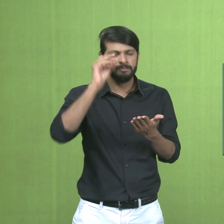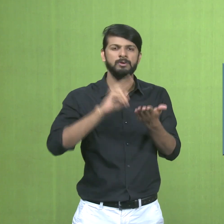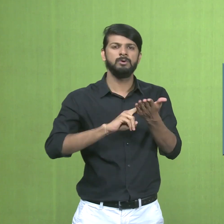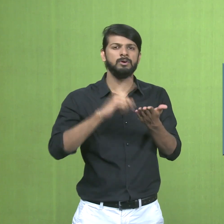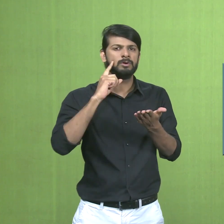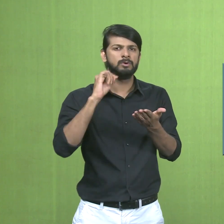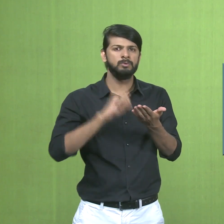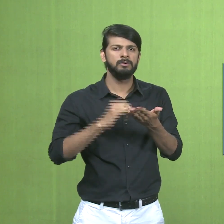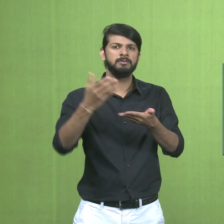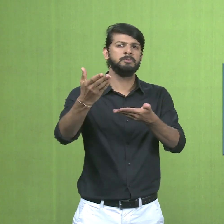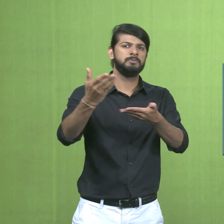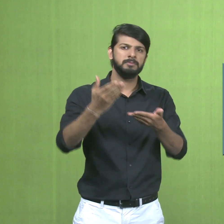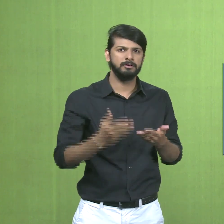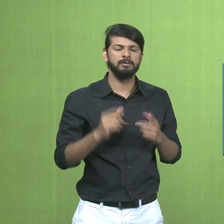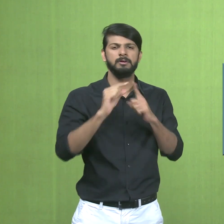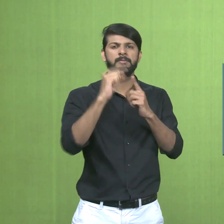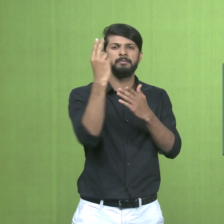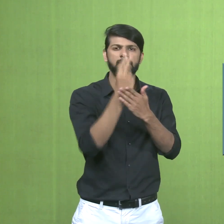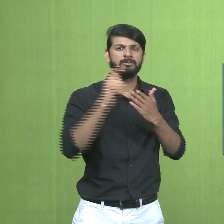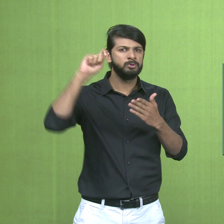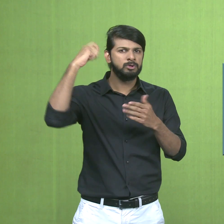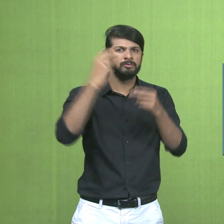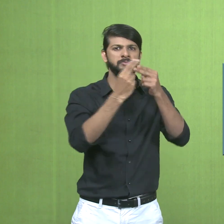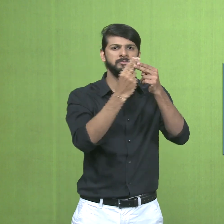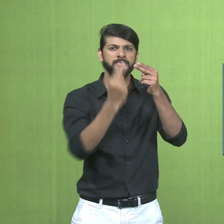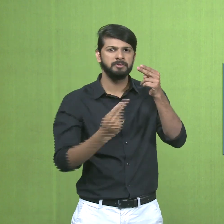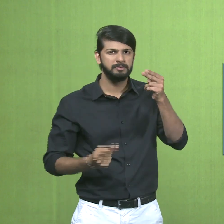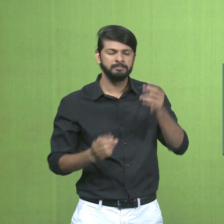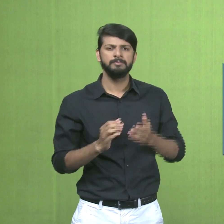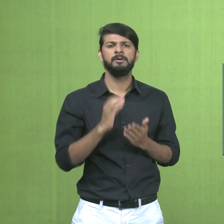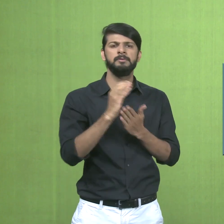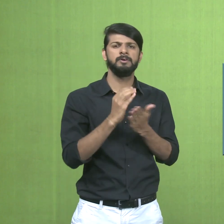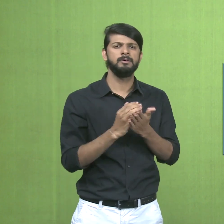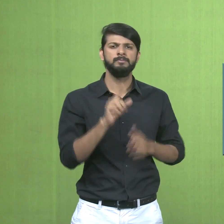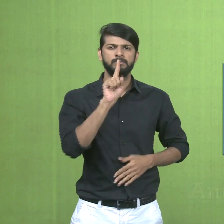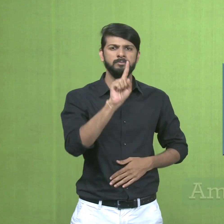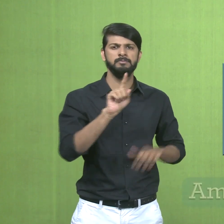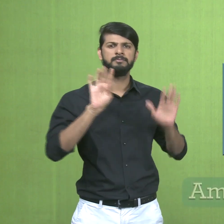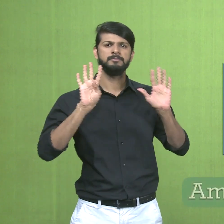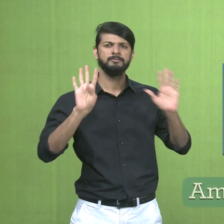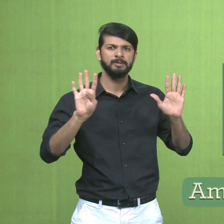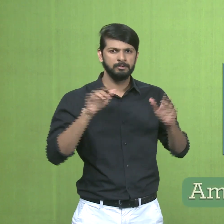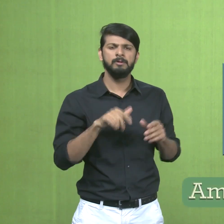Hello learners, NIOS welcomes you to Painting Subject video series. This is lesson number